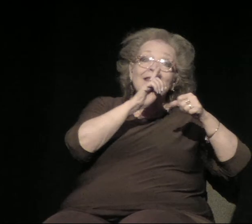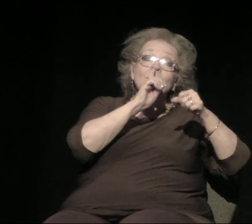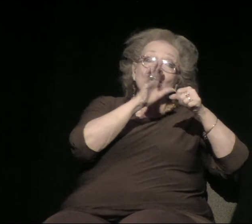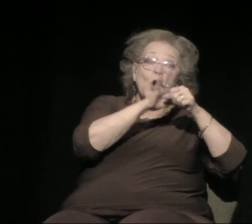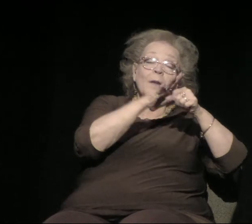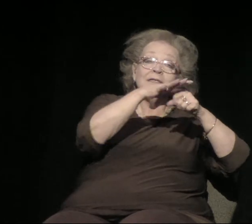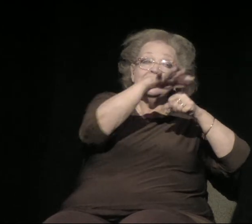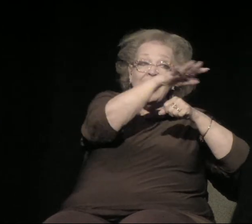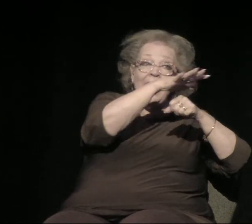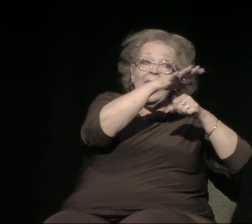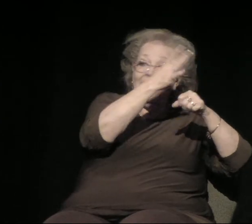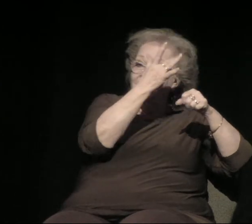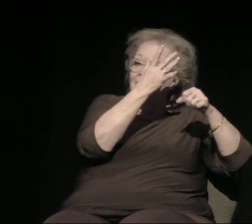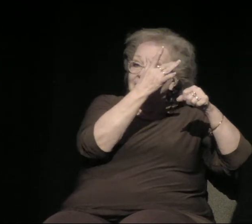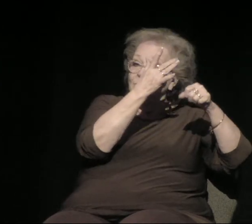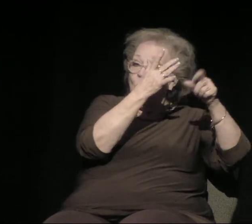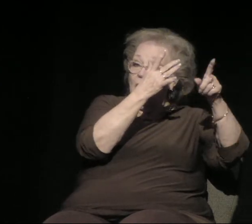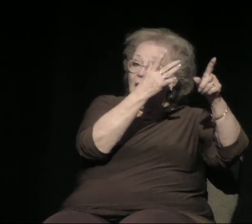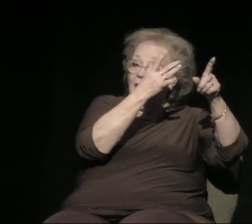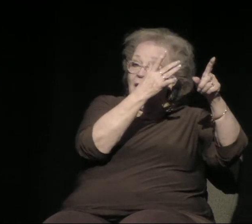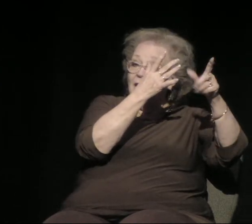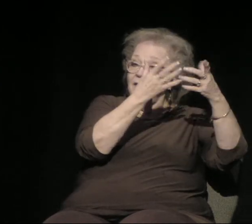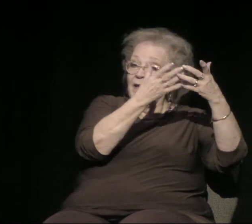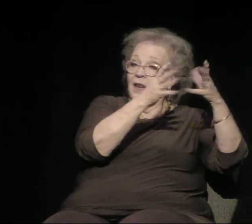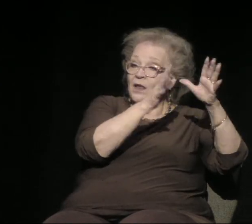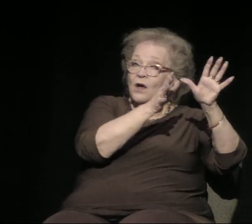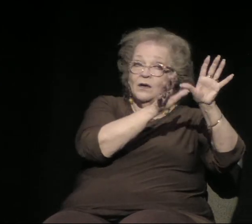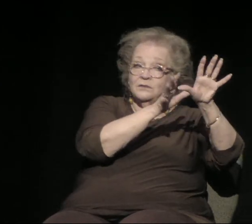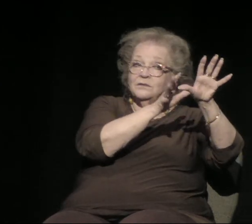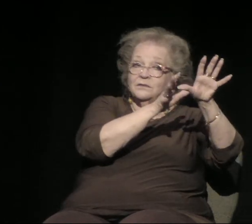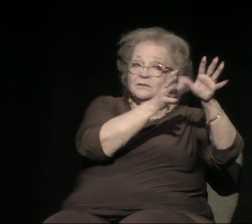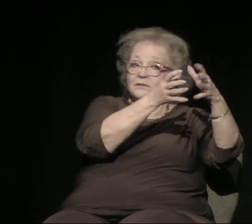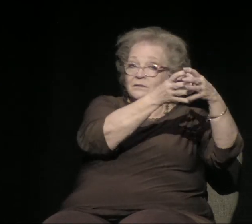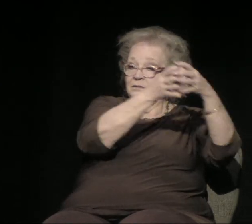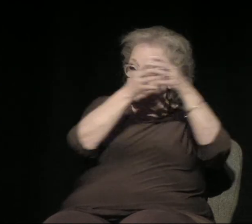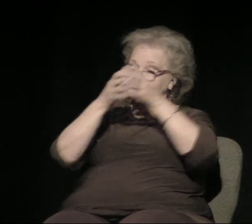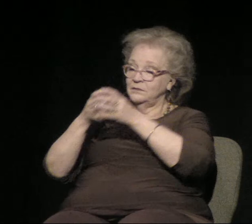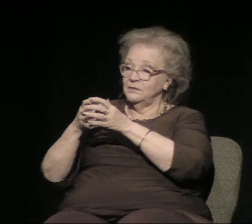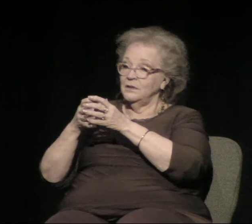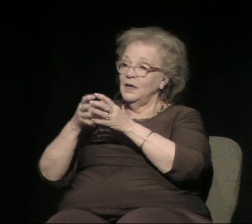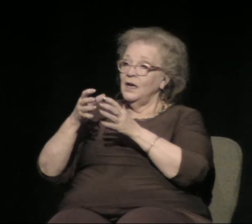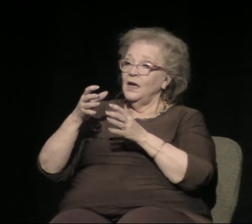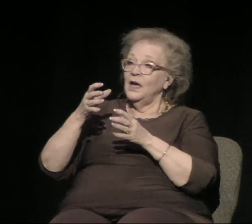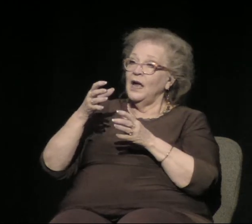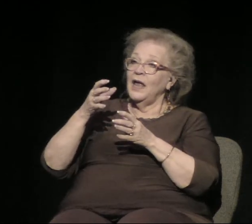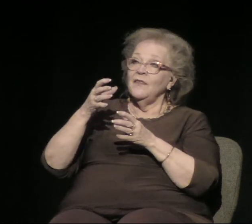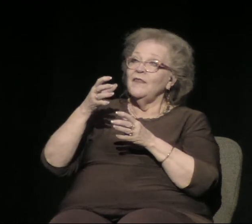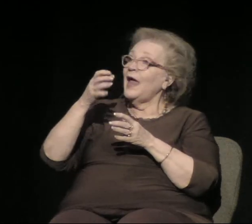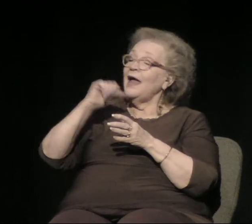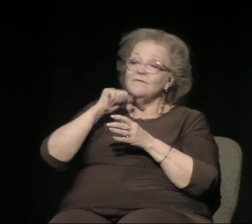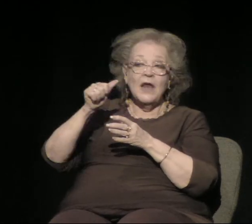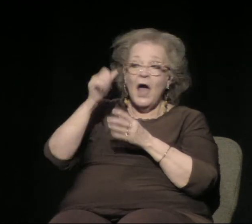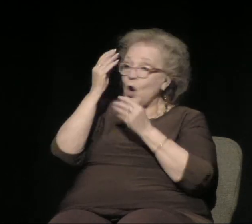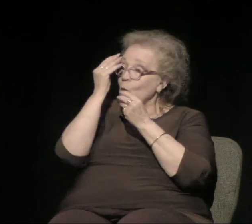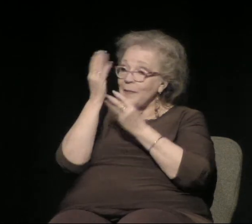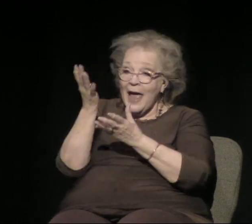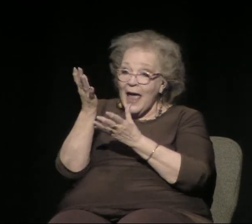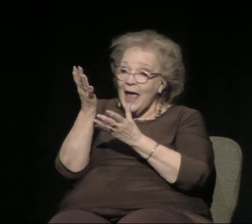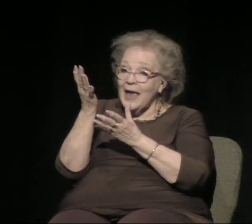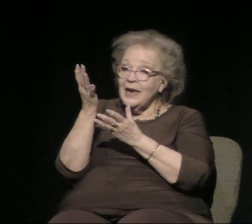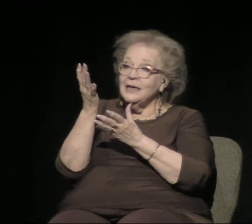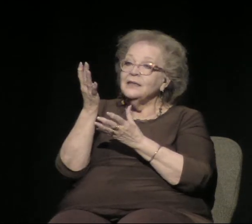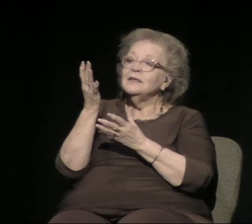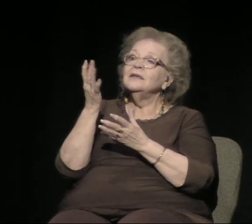land. Verses 10 and 11 give us a cause and effect relationship. Daniel said, "We have not obeyed, therefore